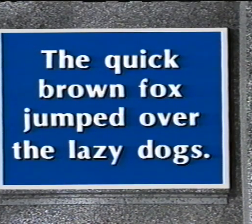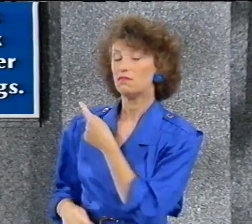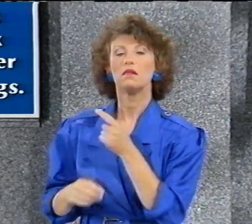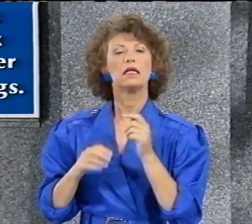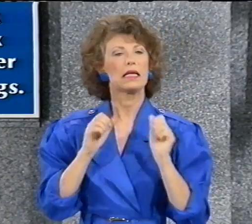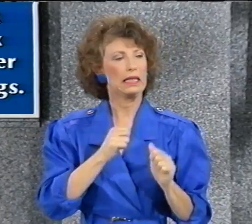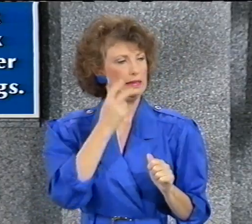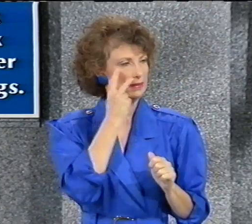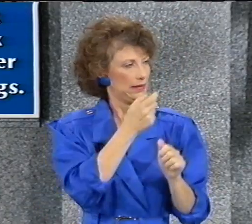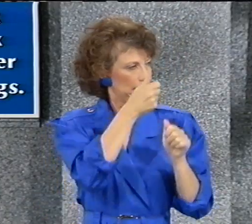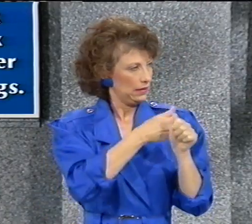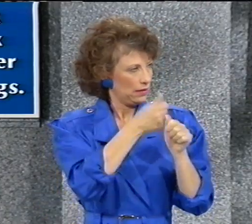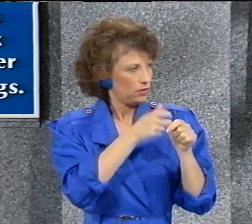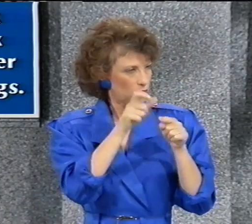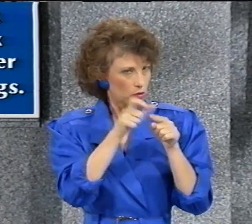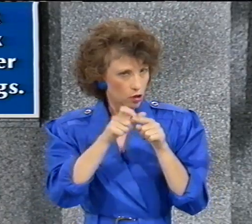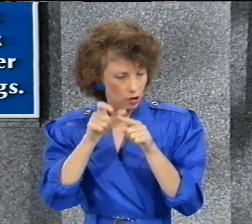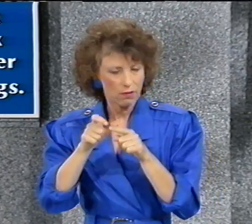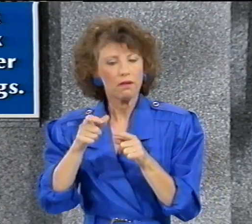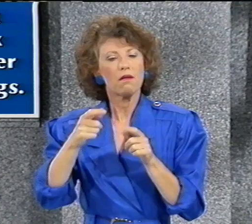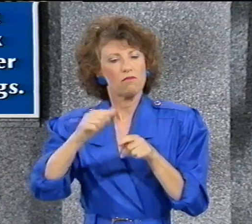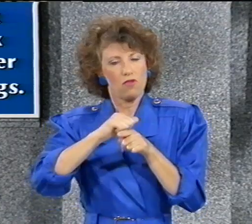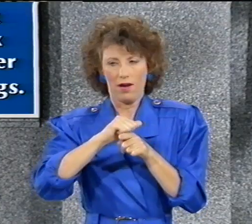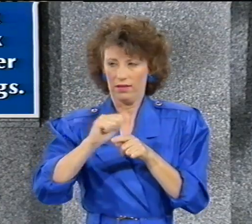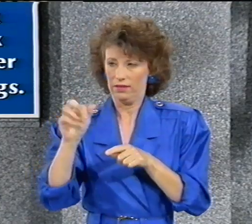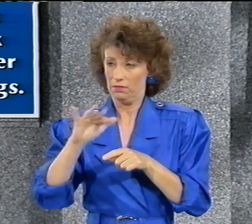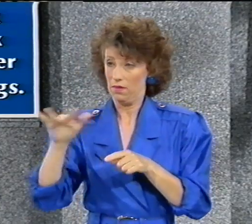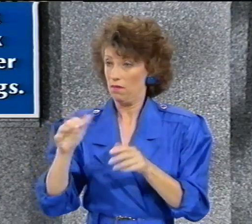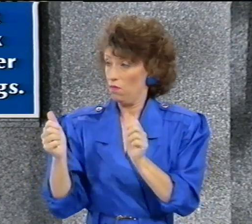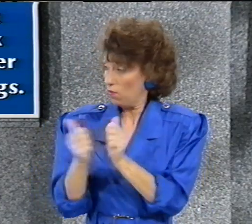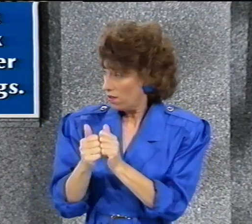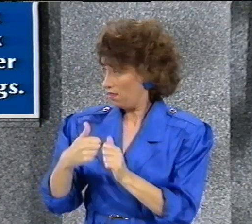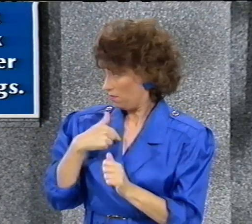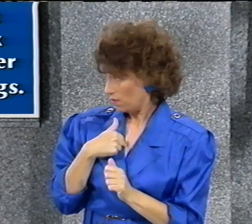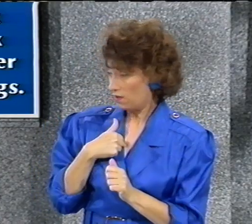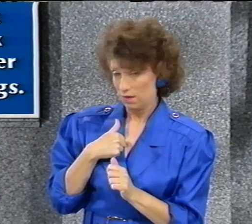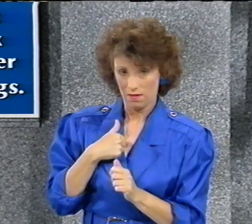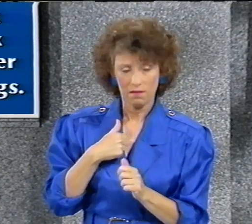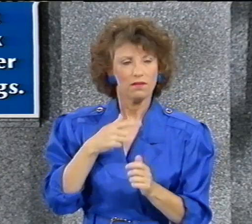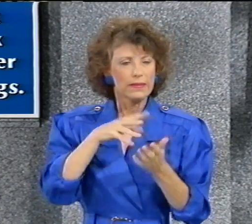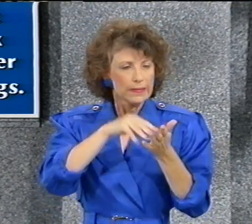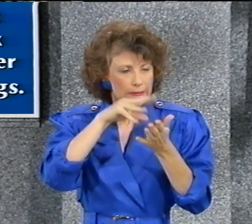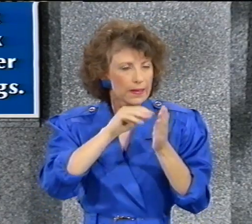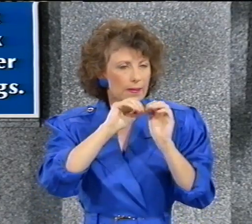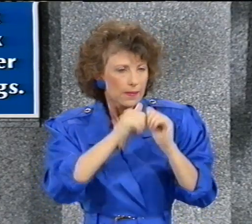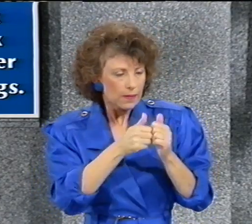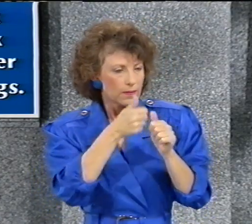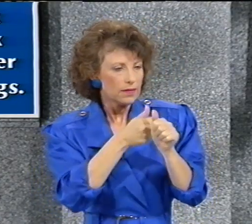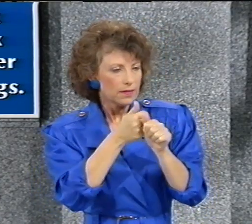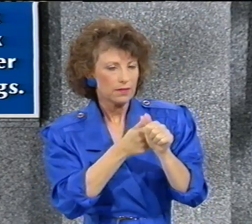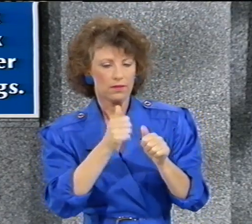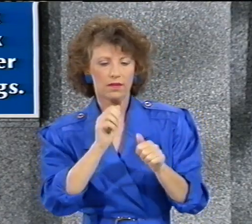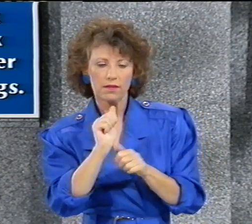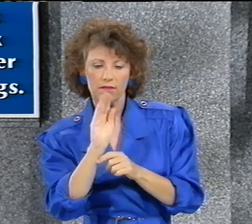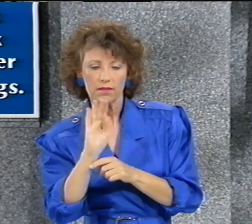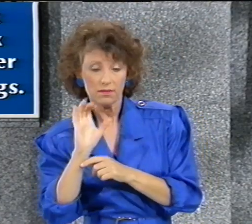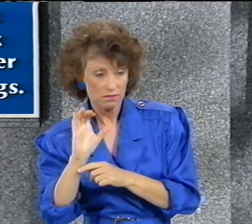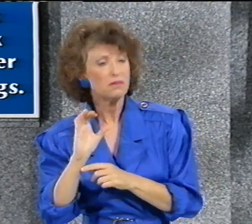I want you to see the variations in how each letter is formed. Deaf people have their own individual hand